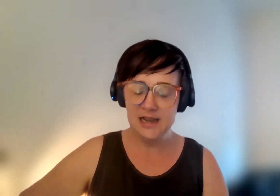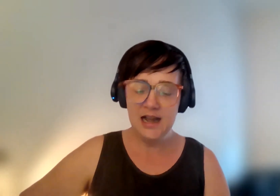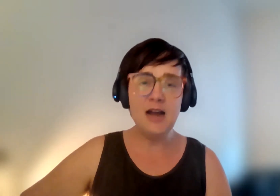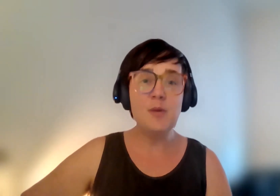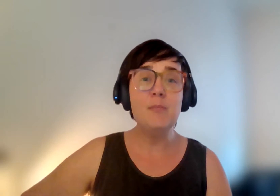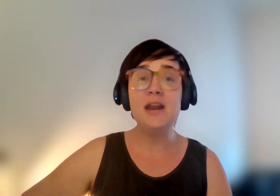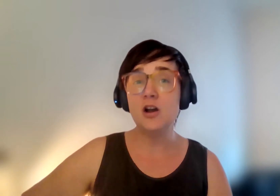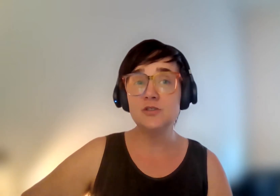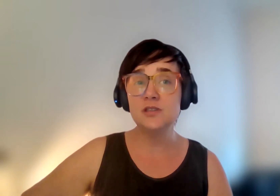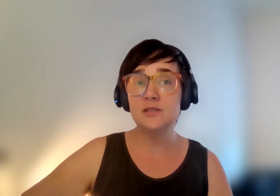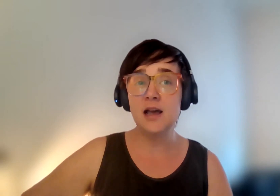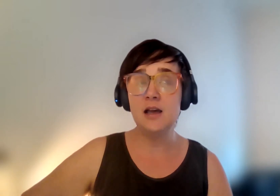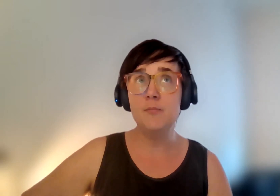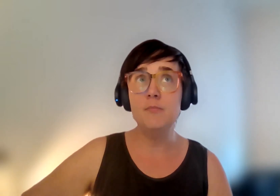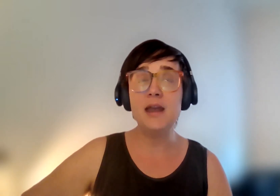preventing crisis.